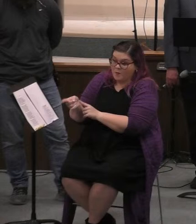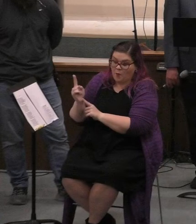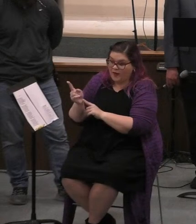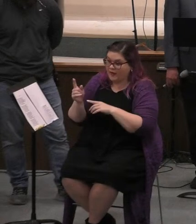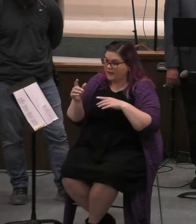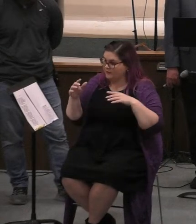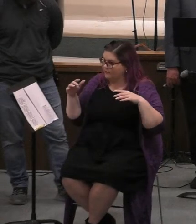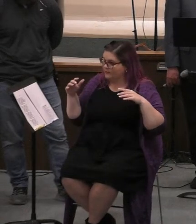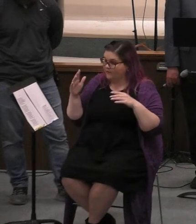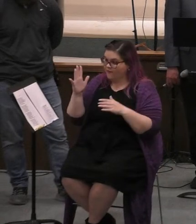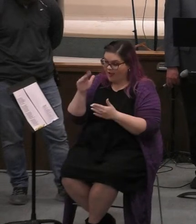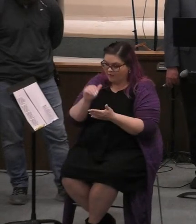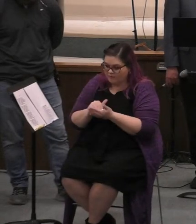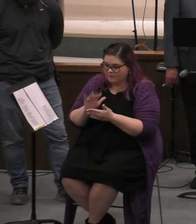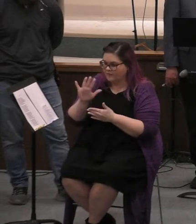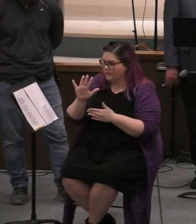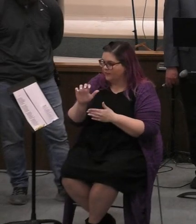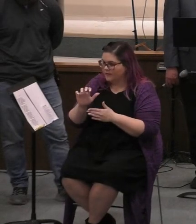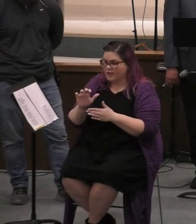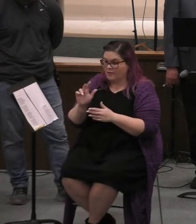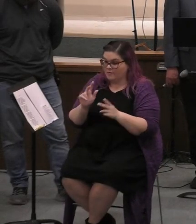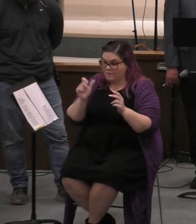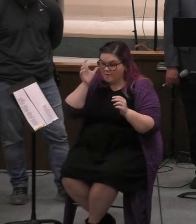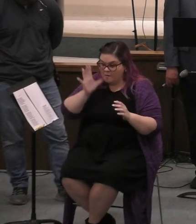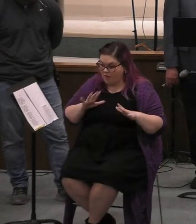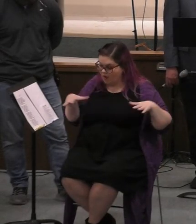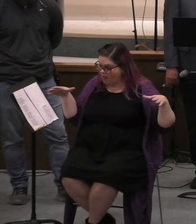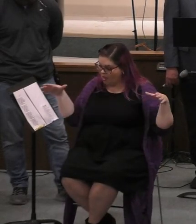emotional highlight, but it was just very